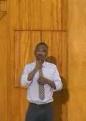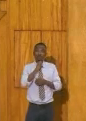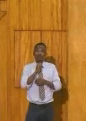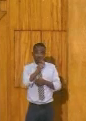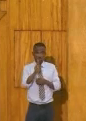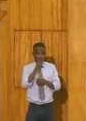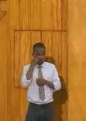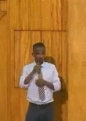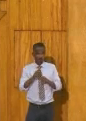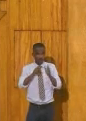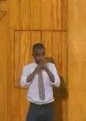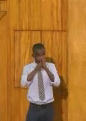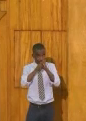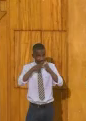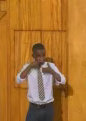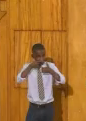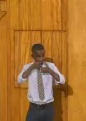for the viral load testing,